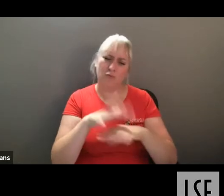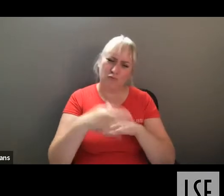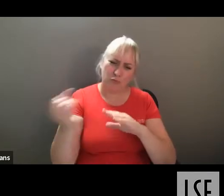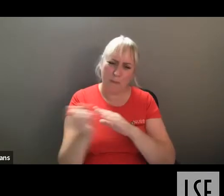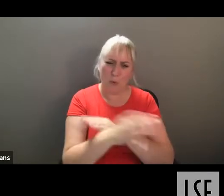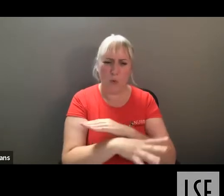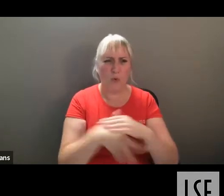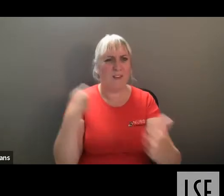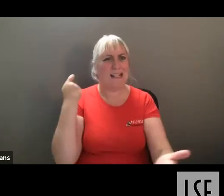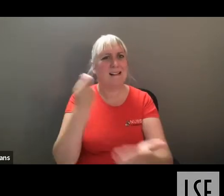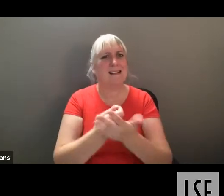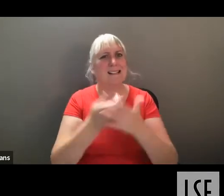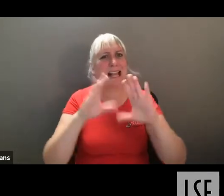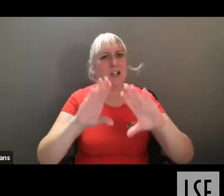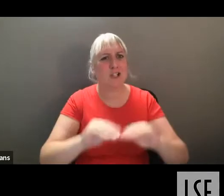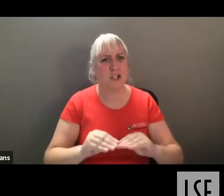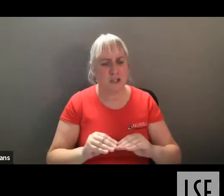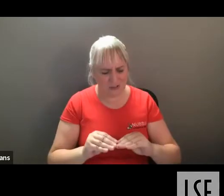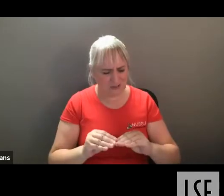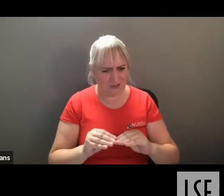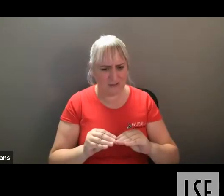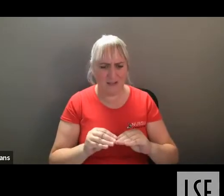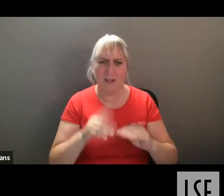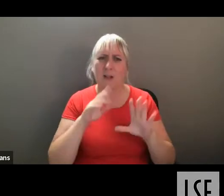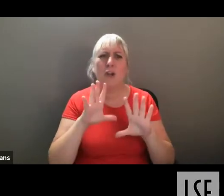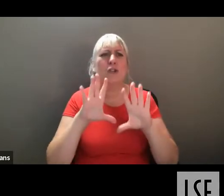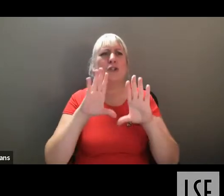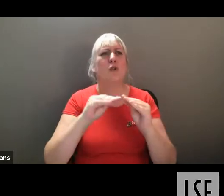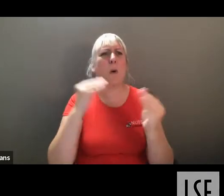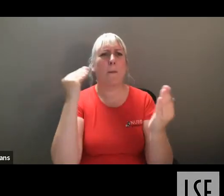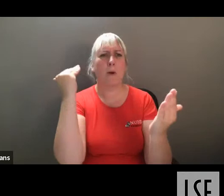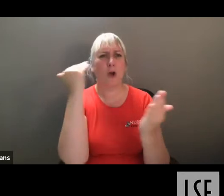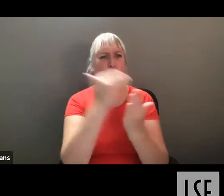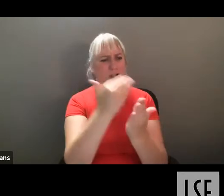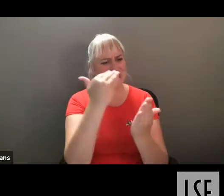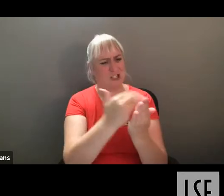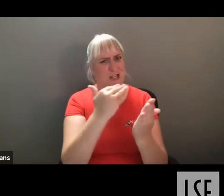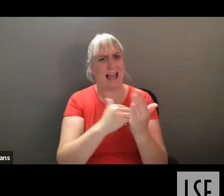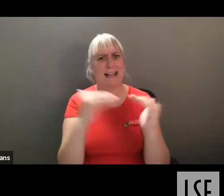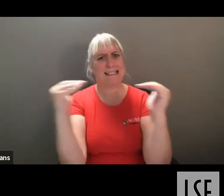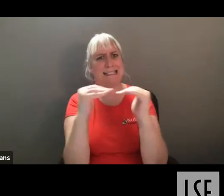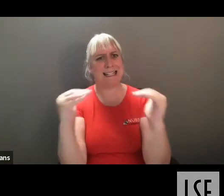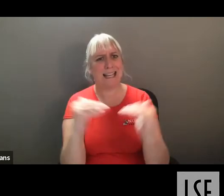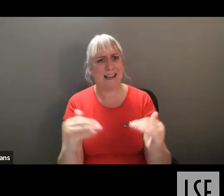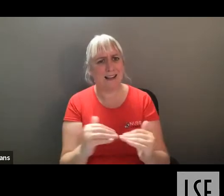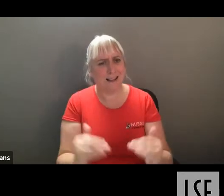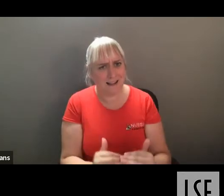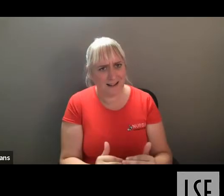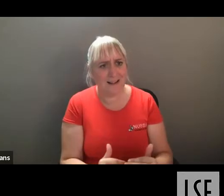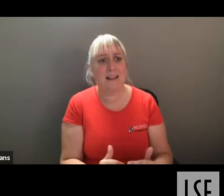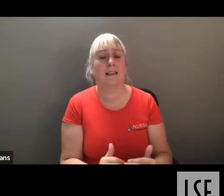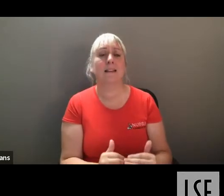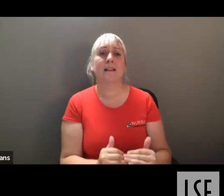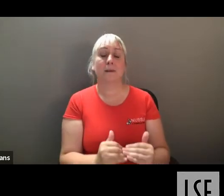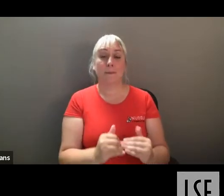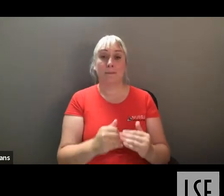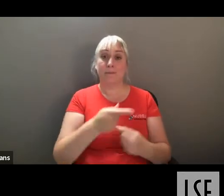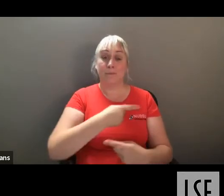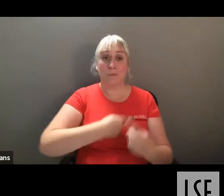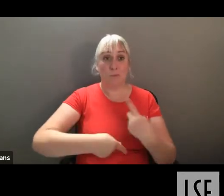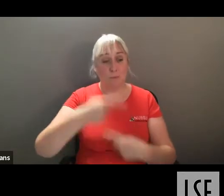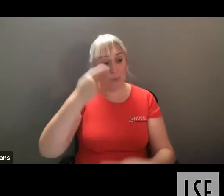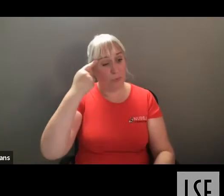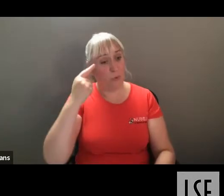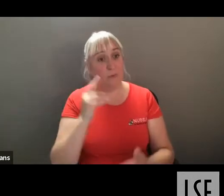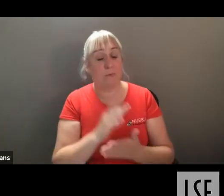and getting rid of conditionality, the really important things. And particularly, I